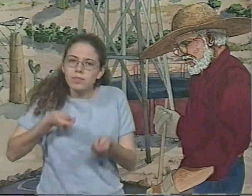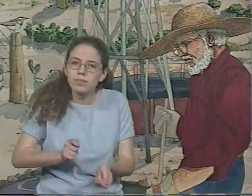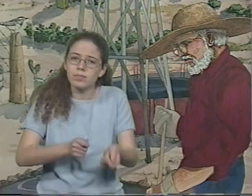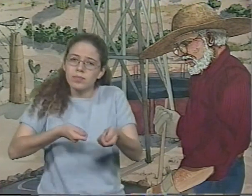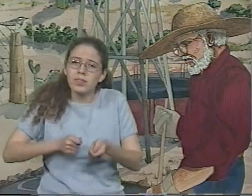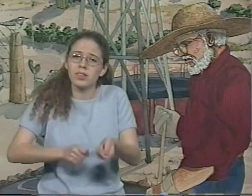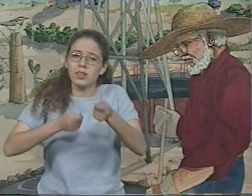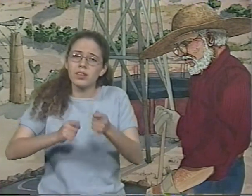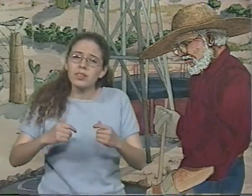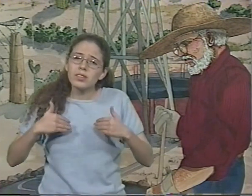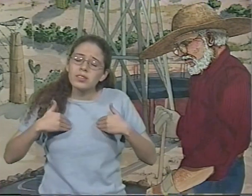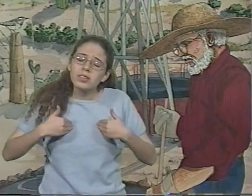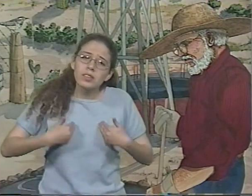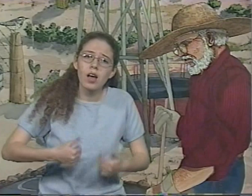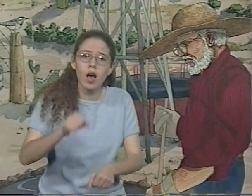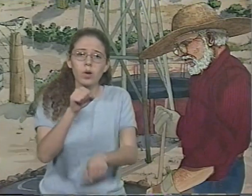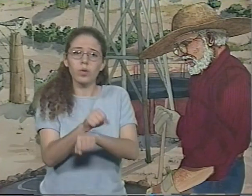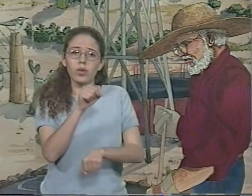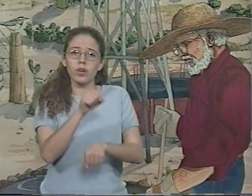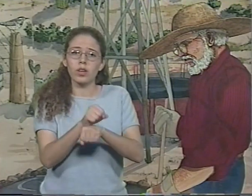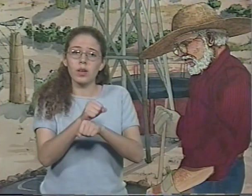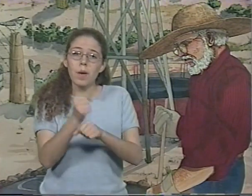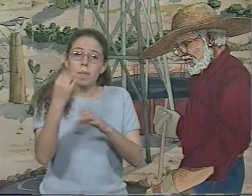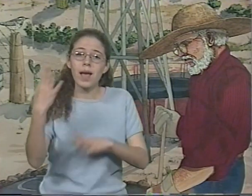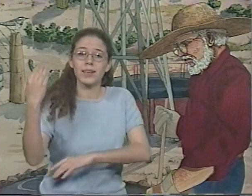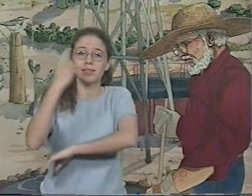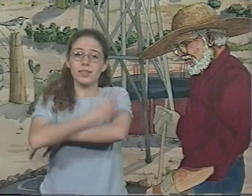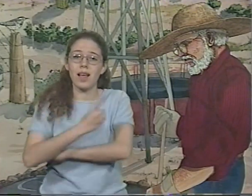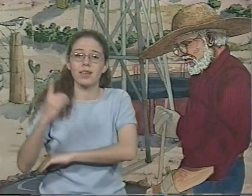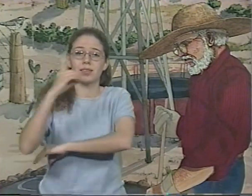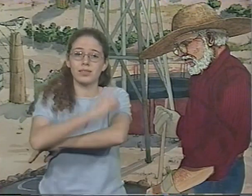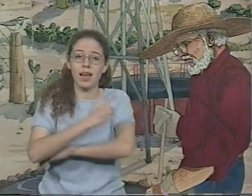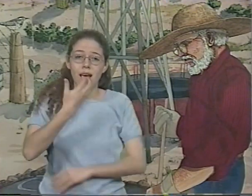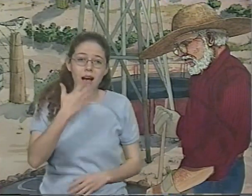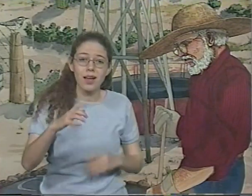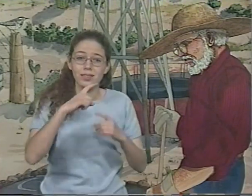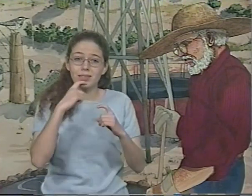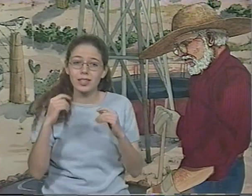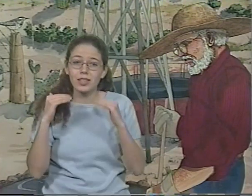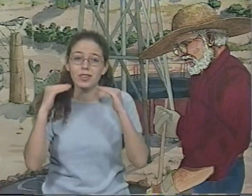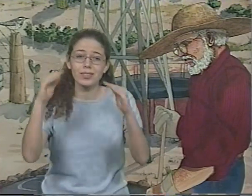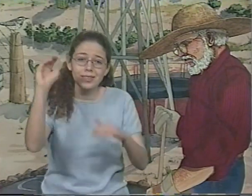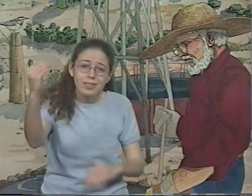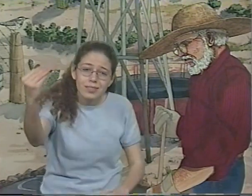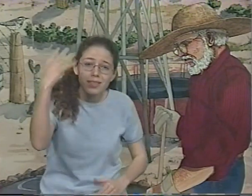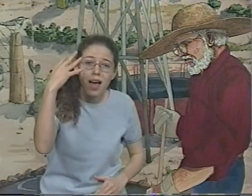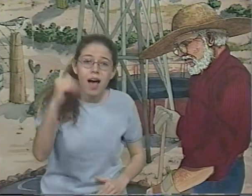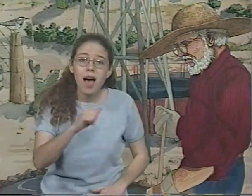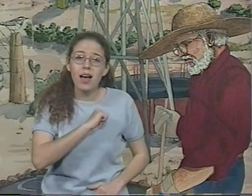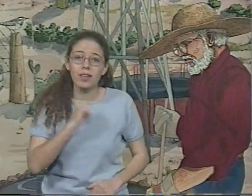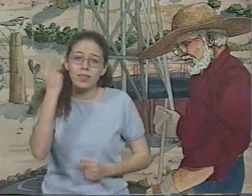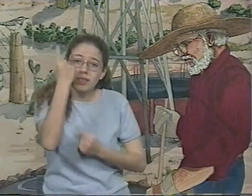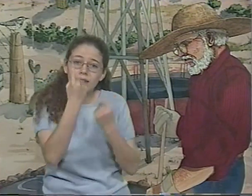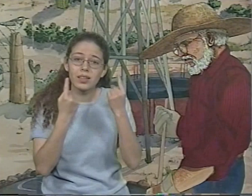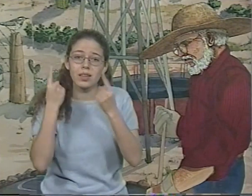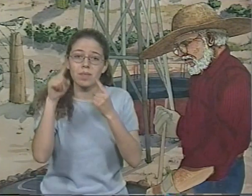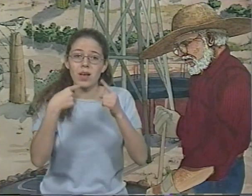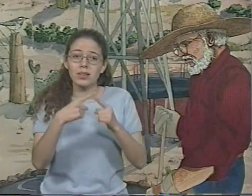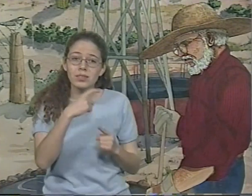Without delay, Alejandro started digging. It was tiring work, taking many days in the hot desert sun, but the thought of